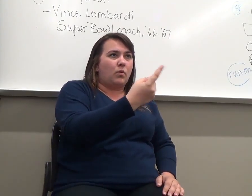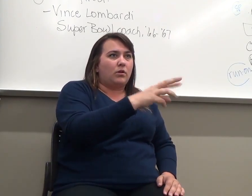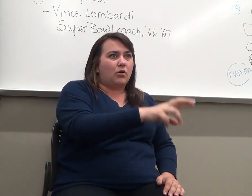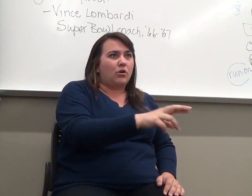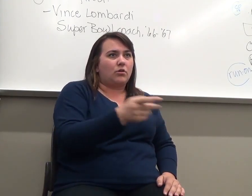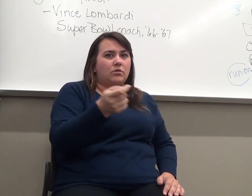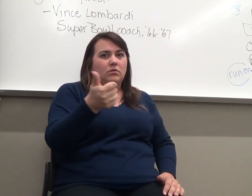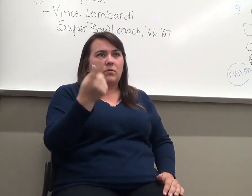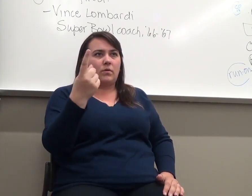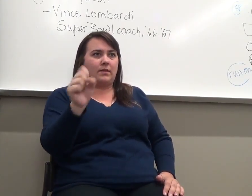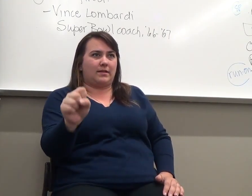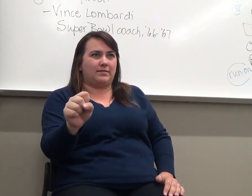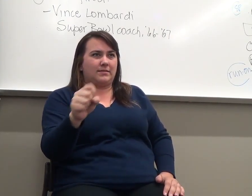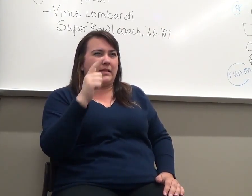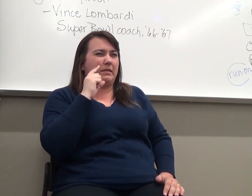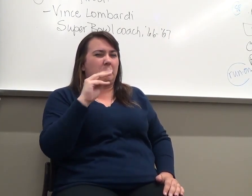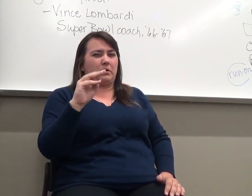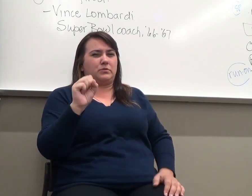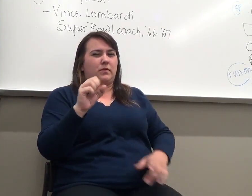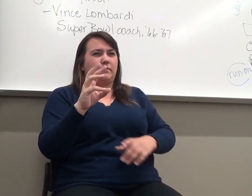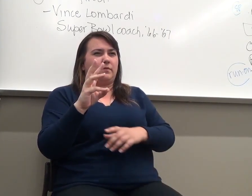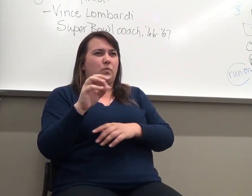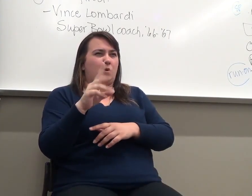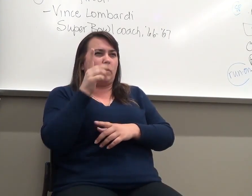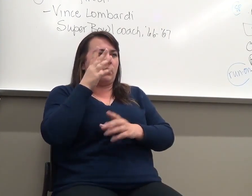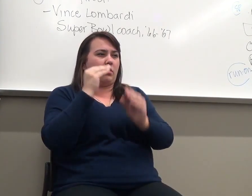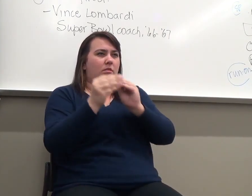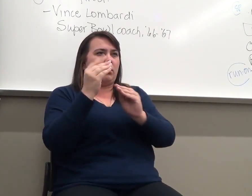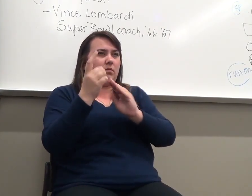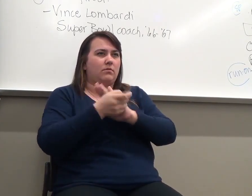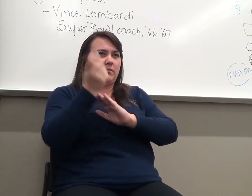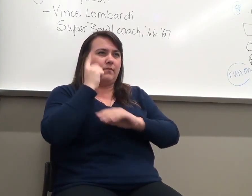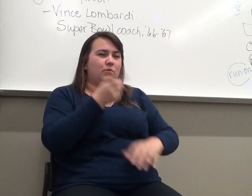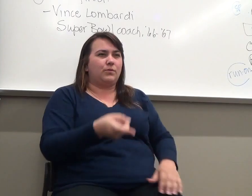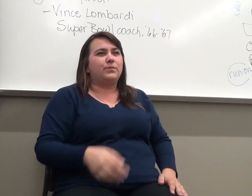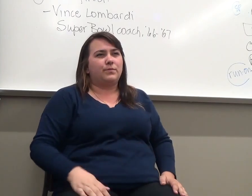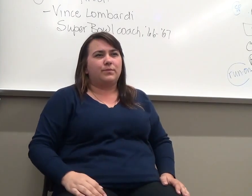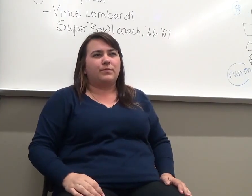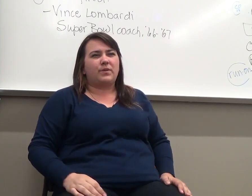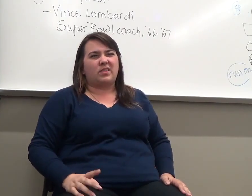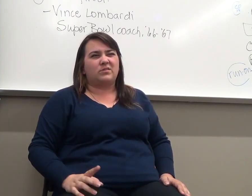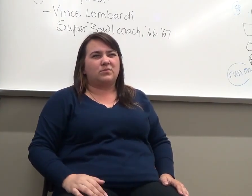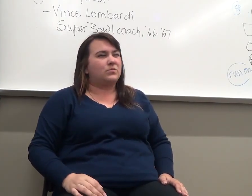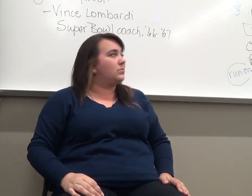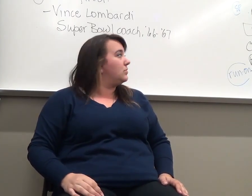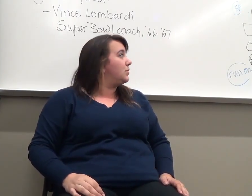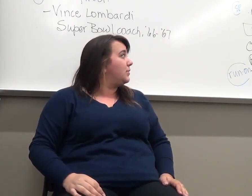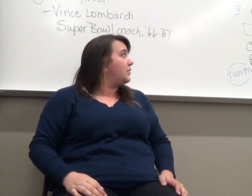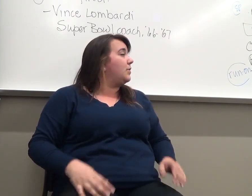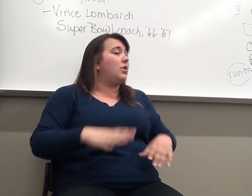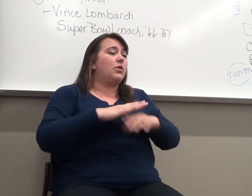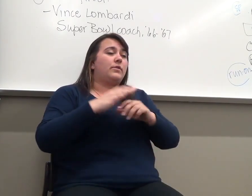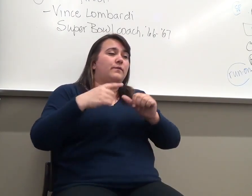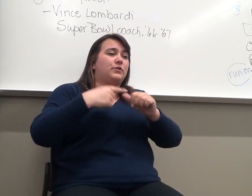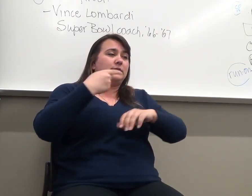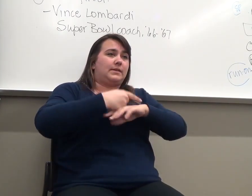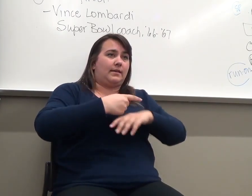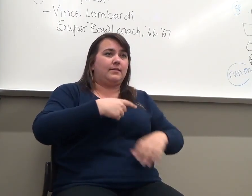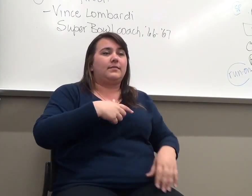Word just fixes for you. It's one of those that's so commonly misspelled. So on a first date, I felt nervous, embarrassed, and